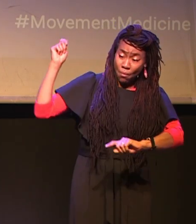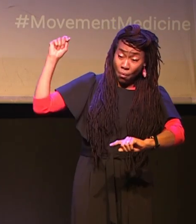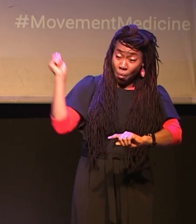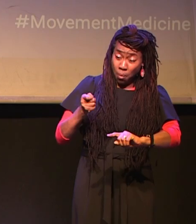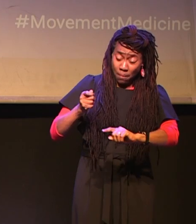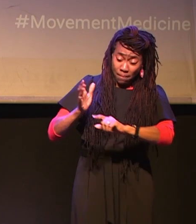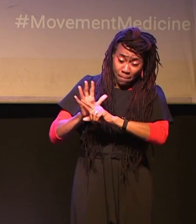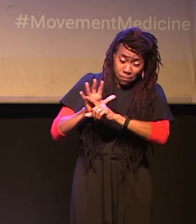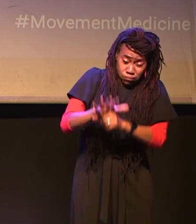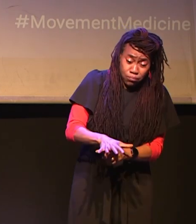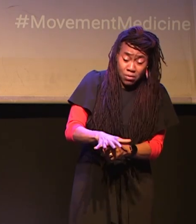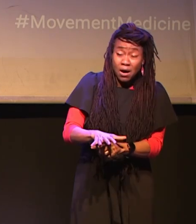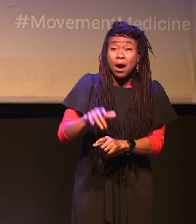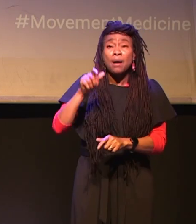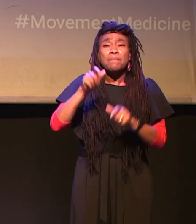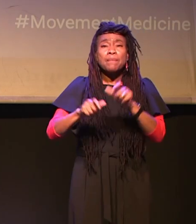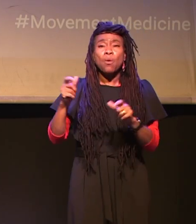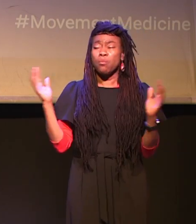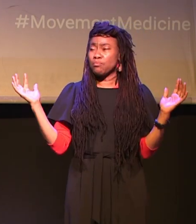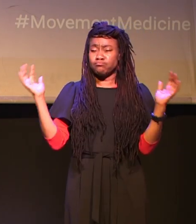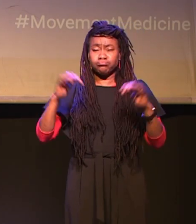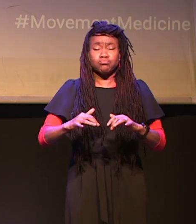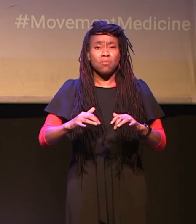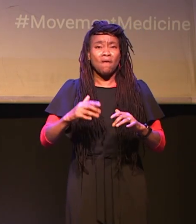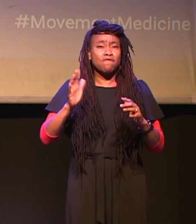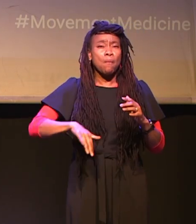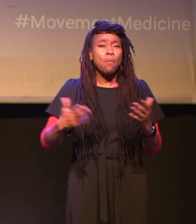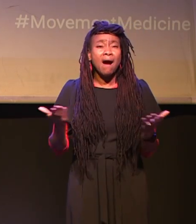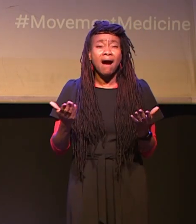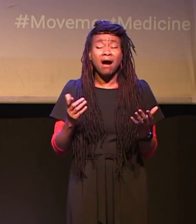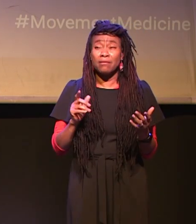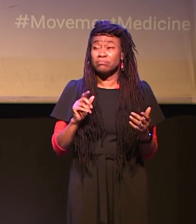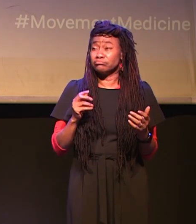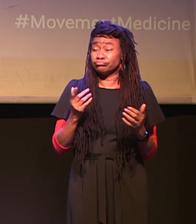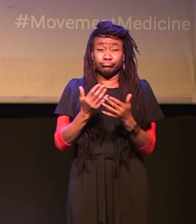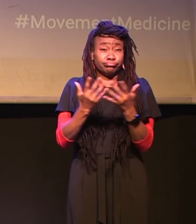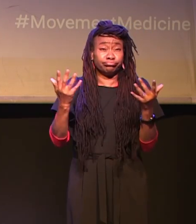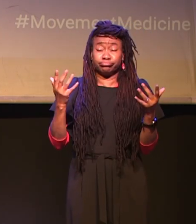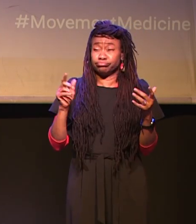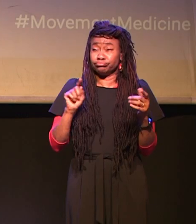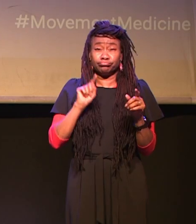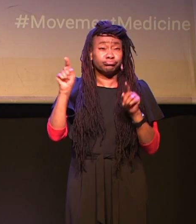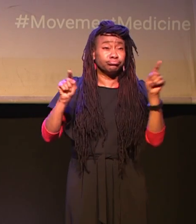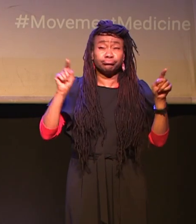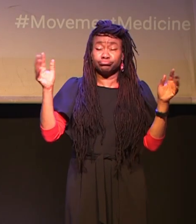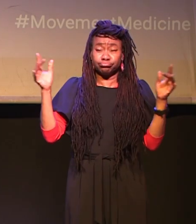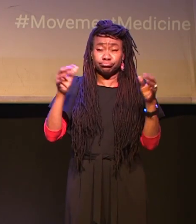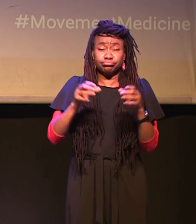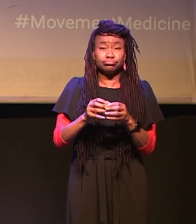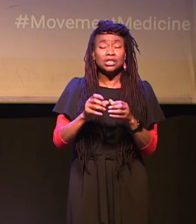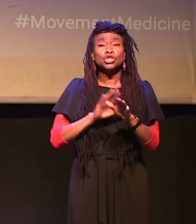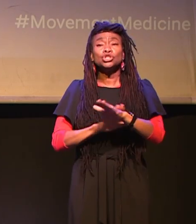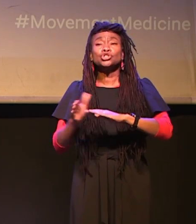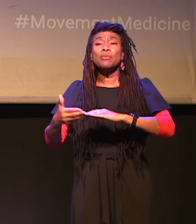flung together on the plantation. And one of the things that I know about my people is that we learned to make, in Jamaica, you'd say